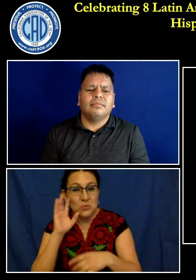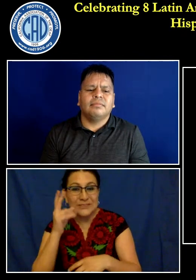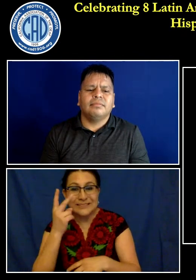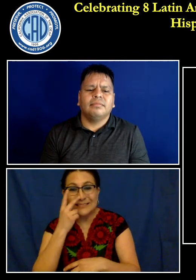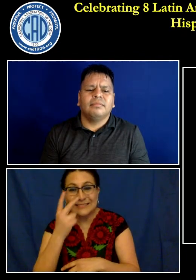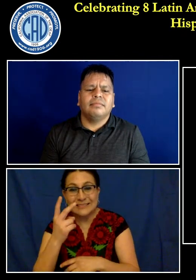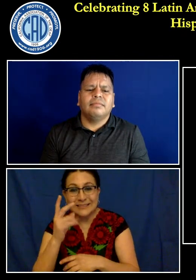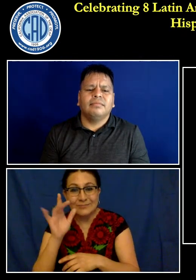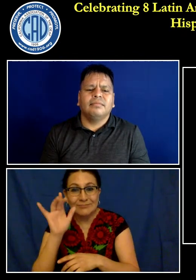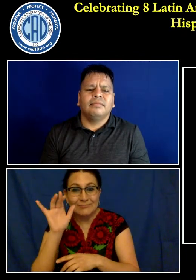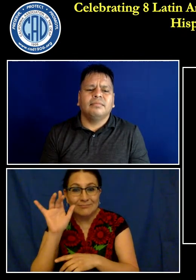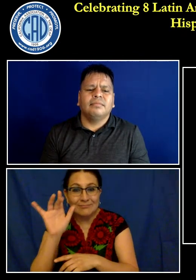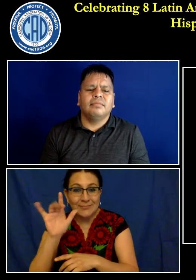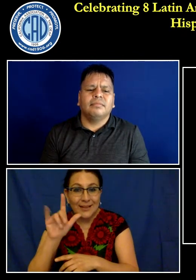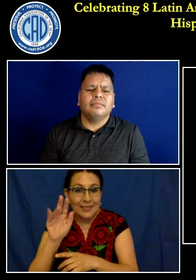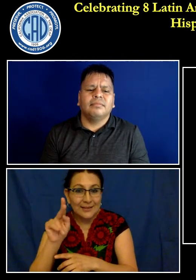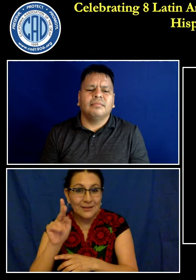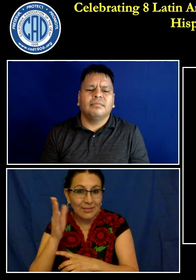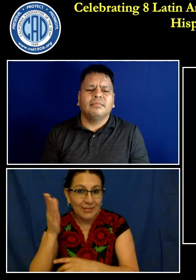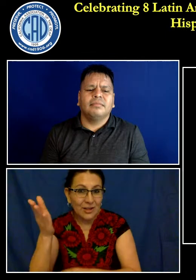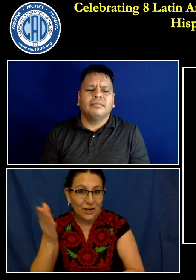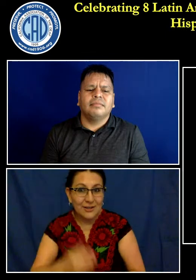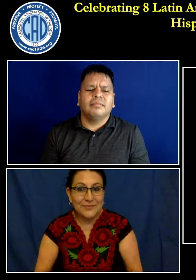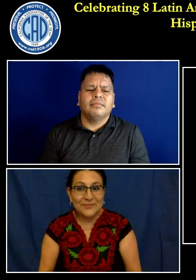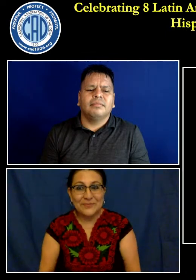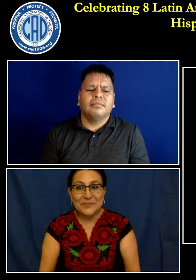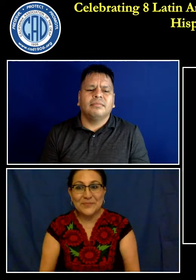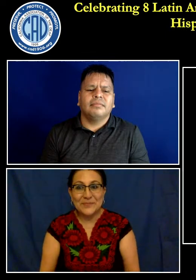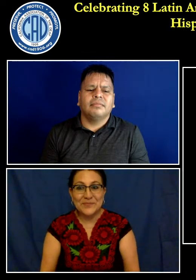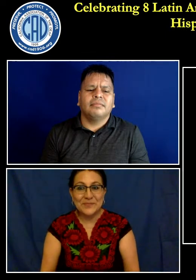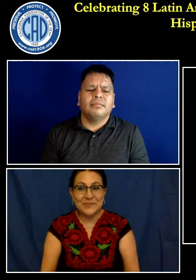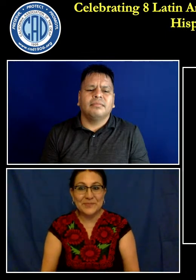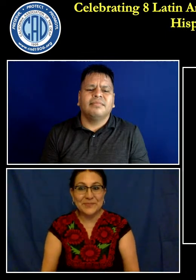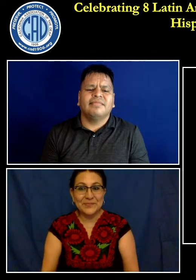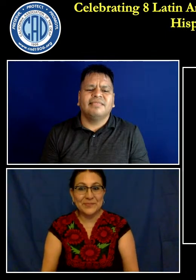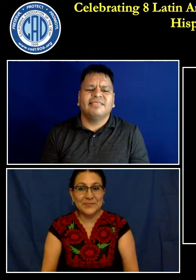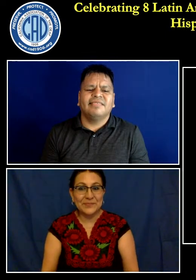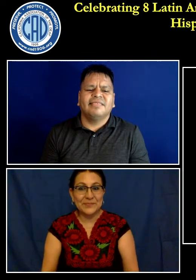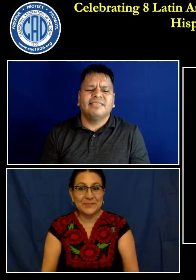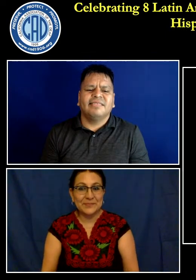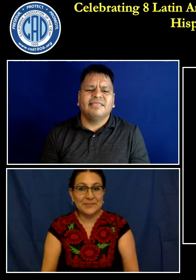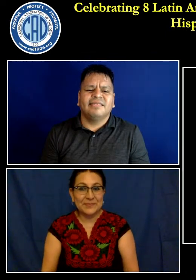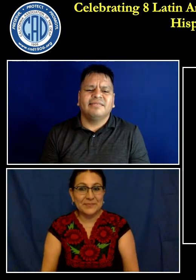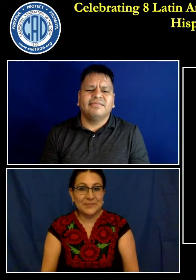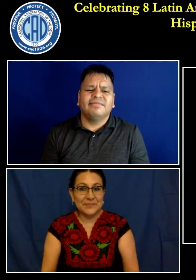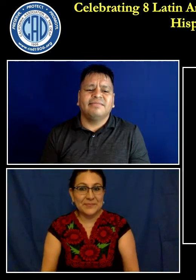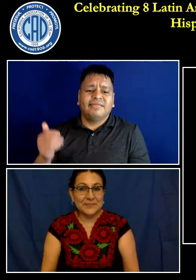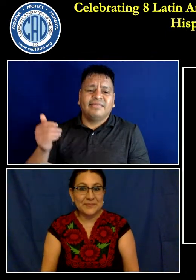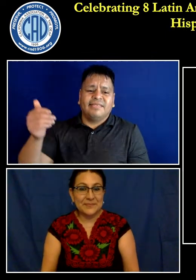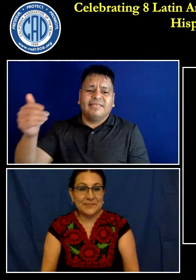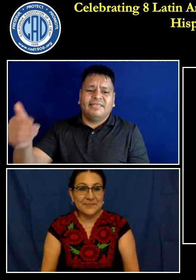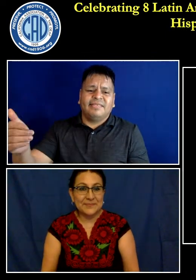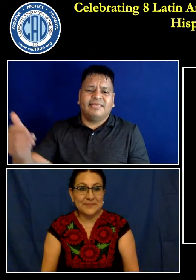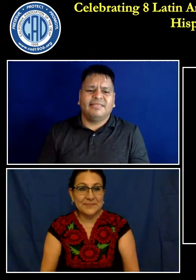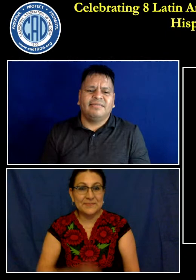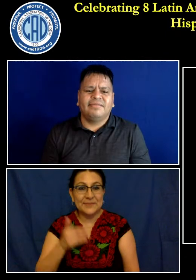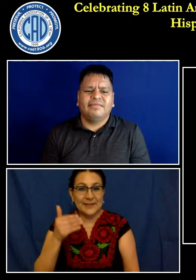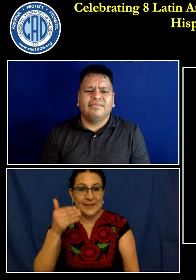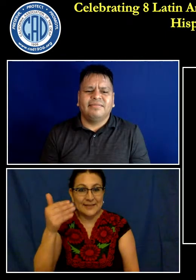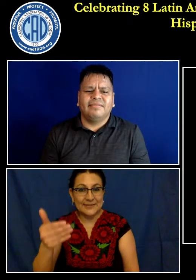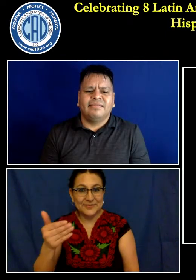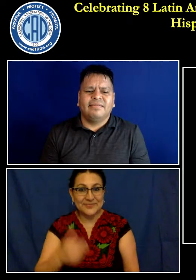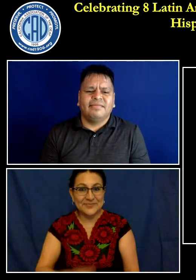guys later. If you guys want more information, we will have references that we can share, and there will be links there as well for you guys to use.